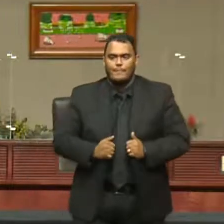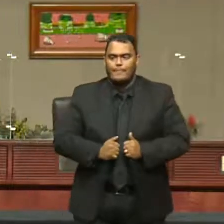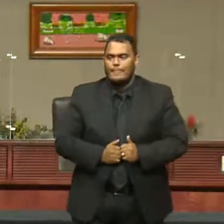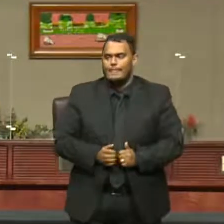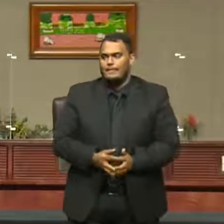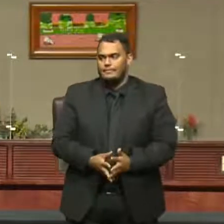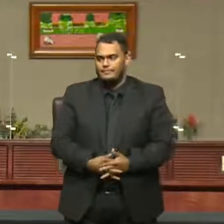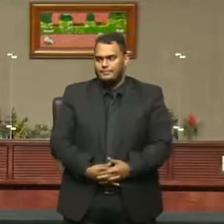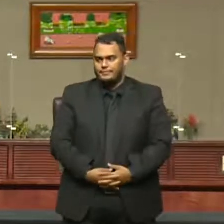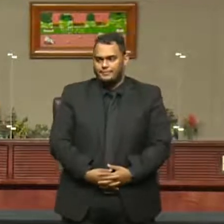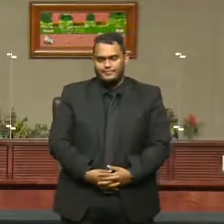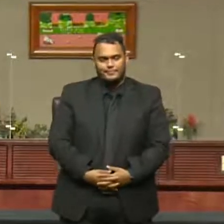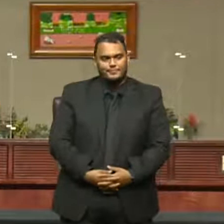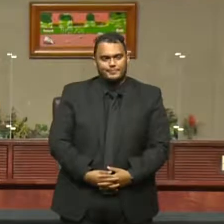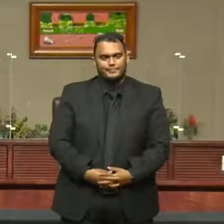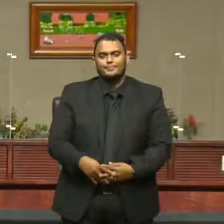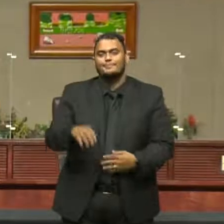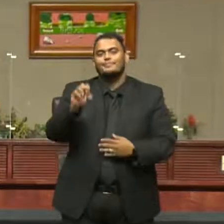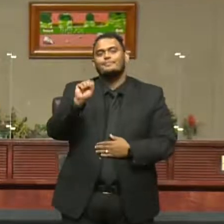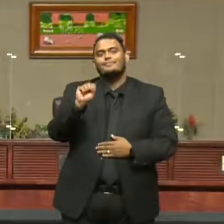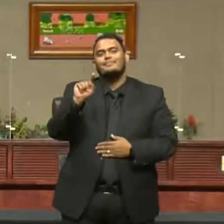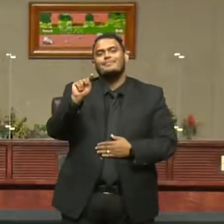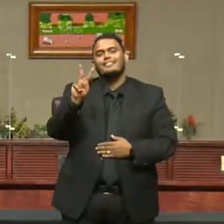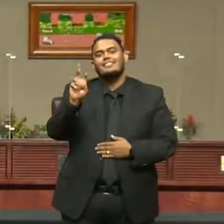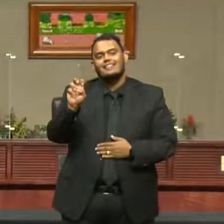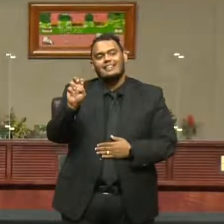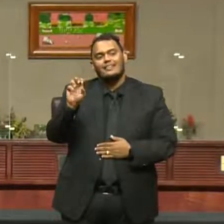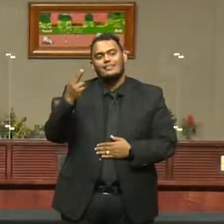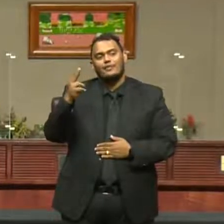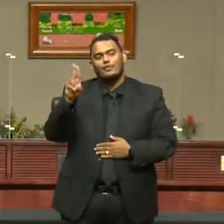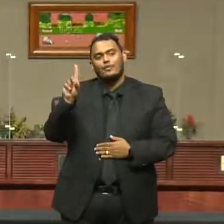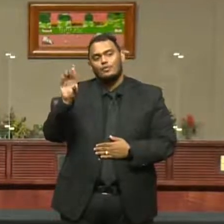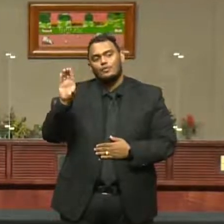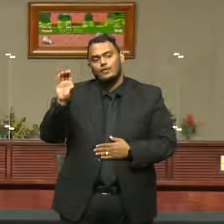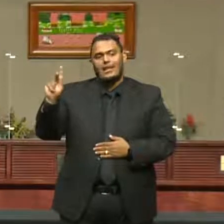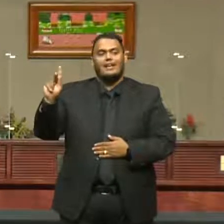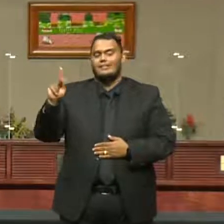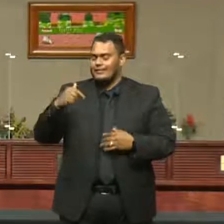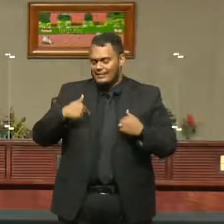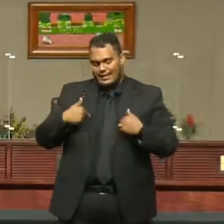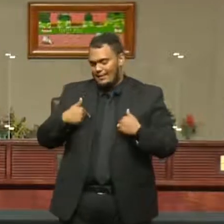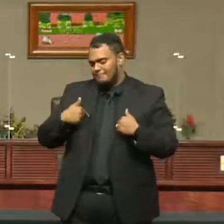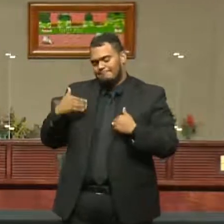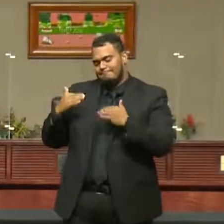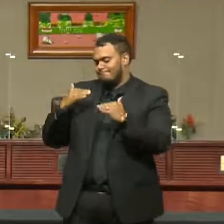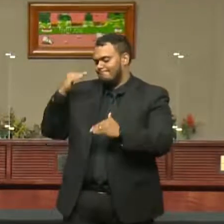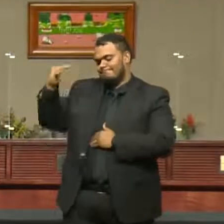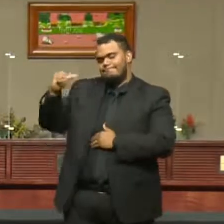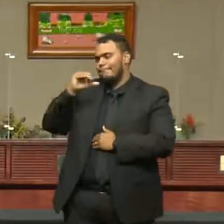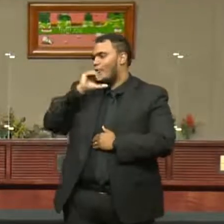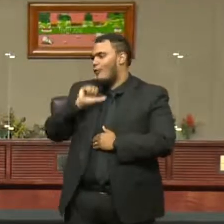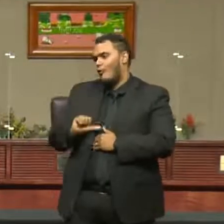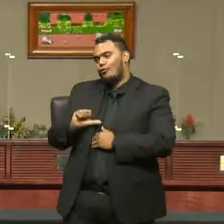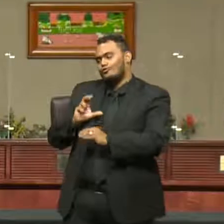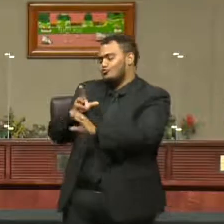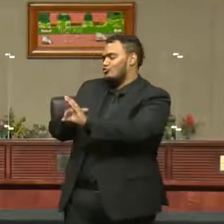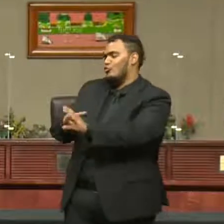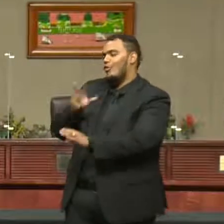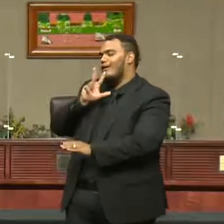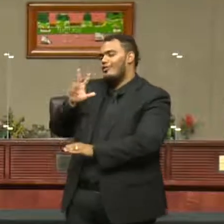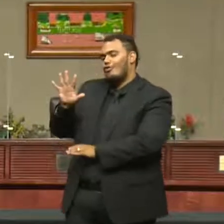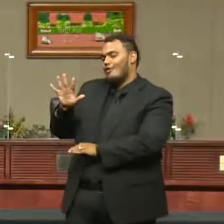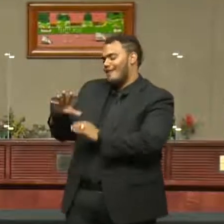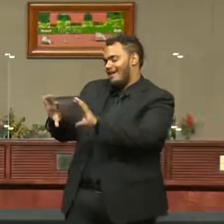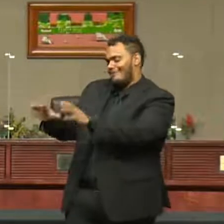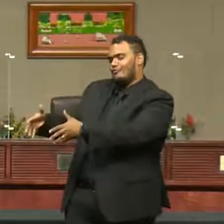This is Steve Hudak from the Orlando Sentinel, and I am too old to be in her group. This question is for